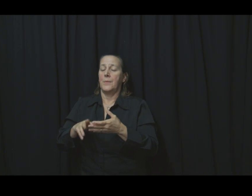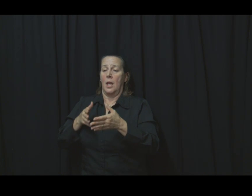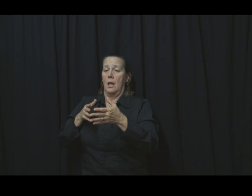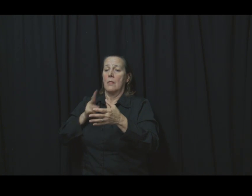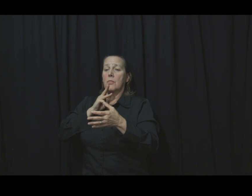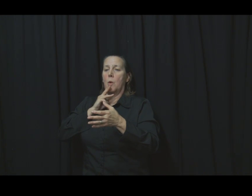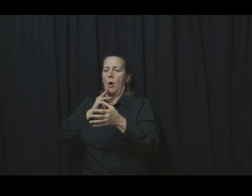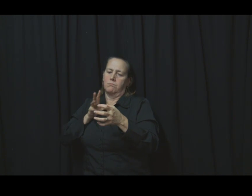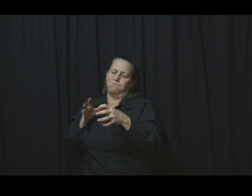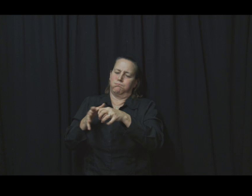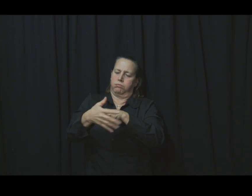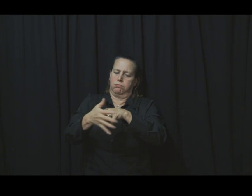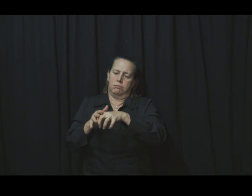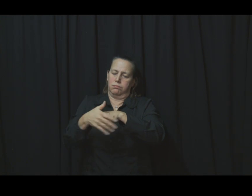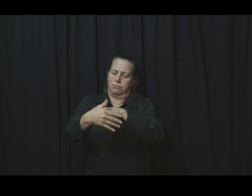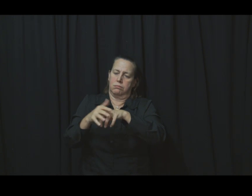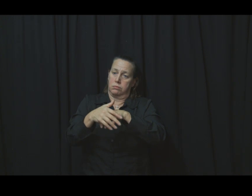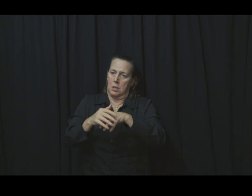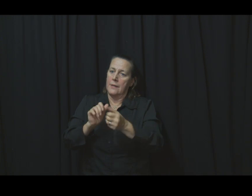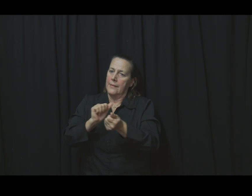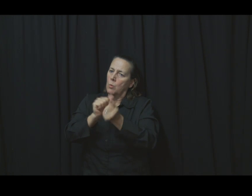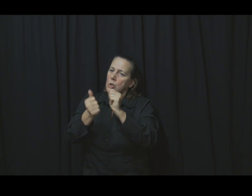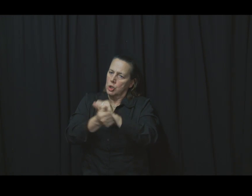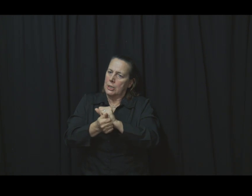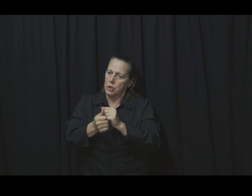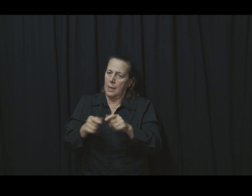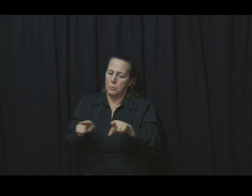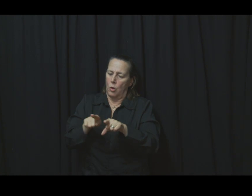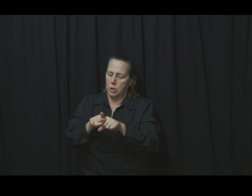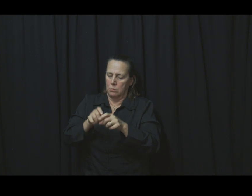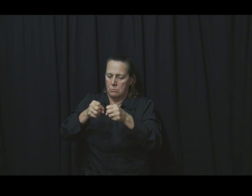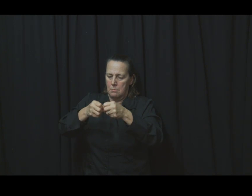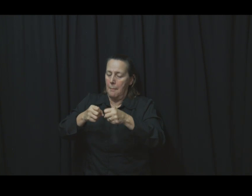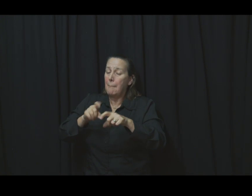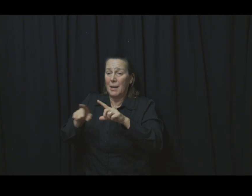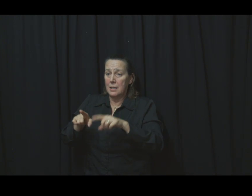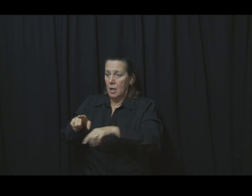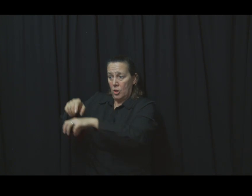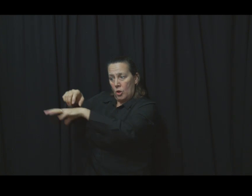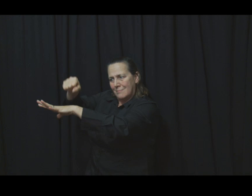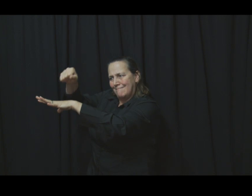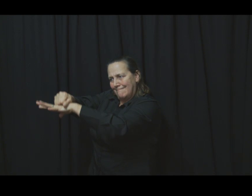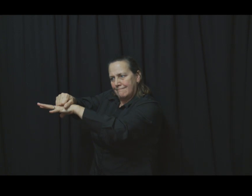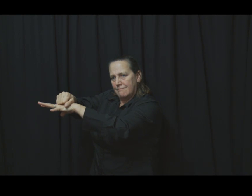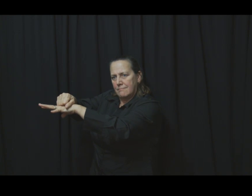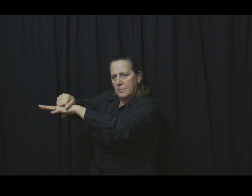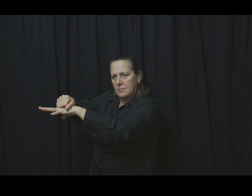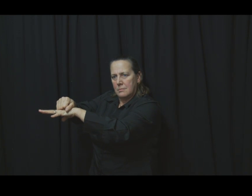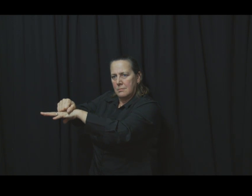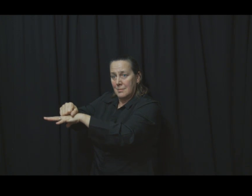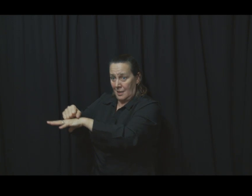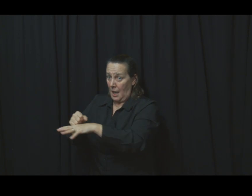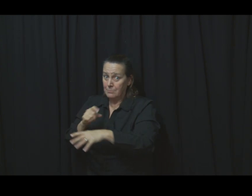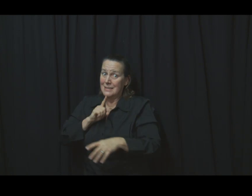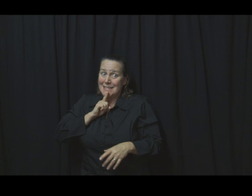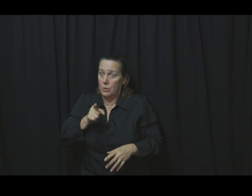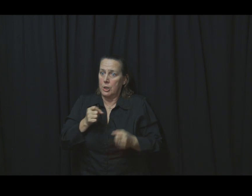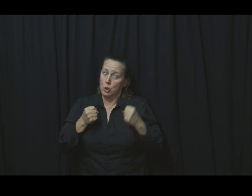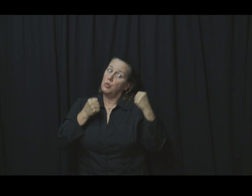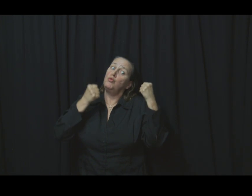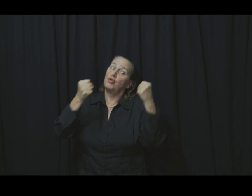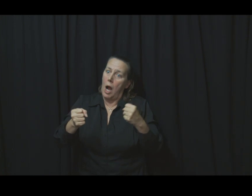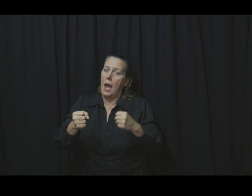them to sink to the bottom. But here are these enormous rocks right on the surface, and there's no shortage of them. If you go driving in Washington State or